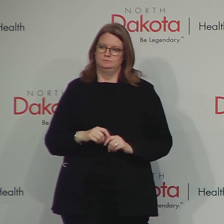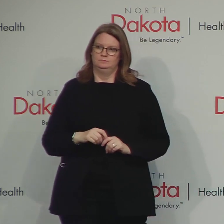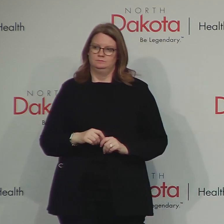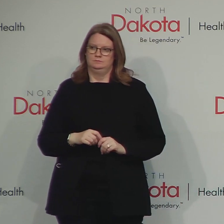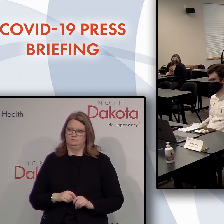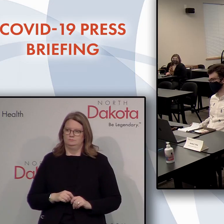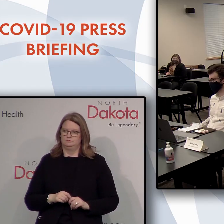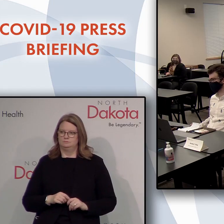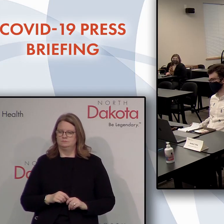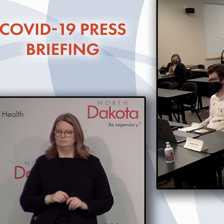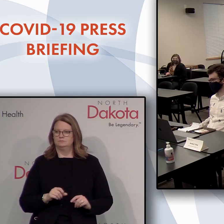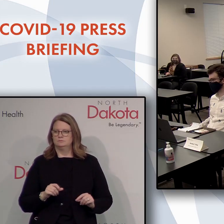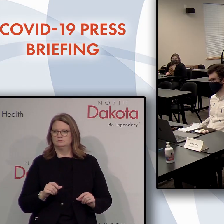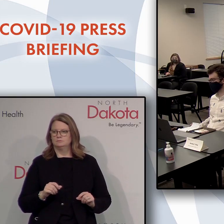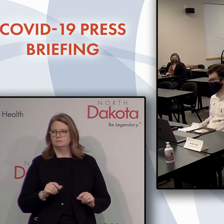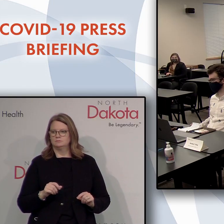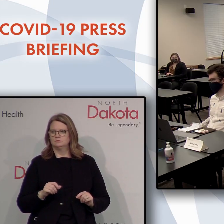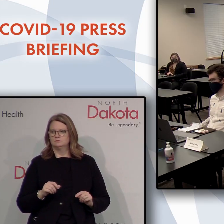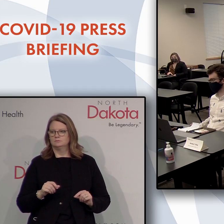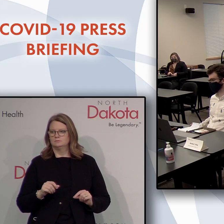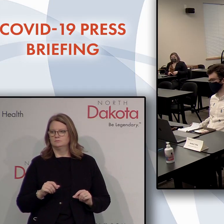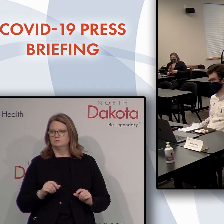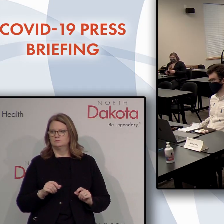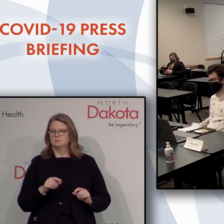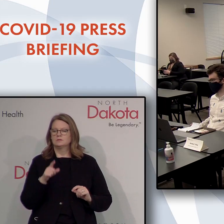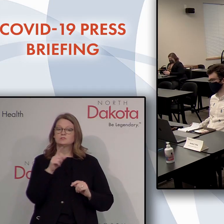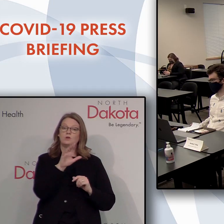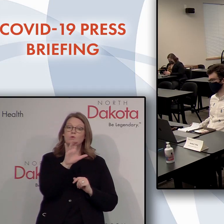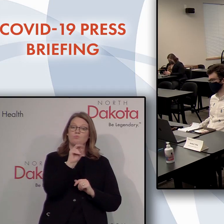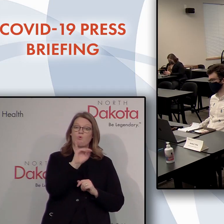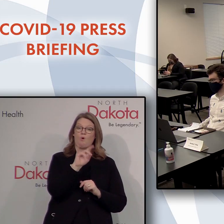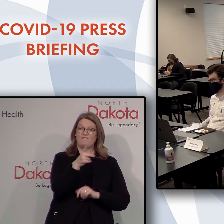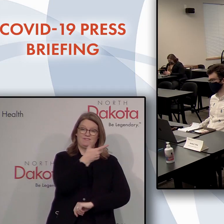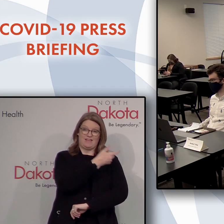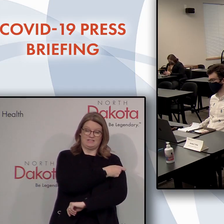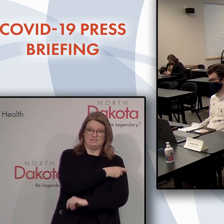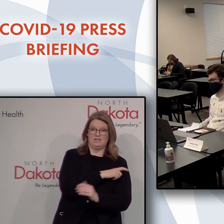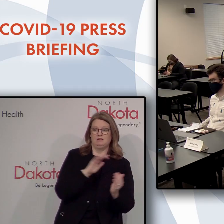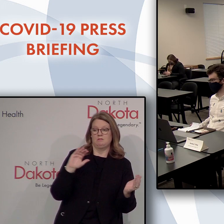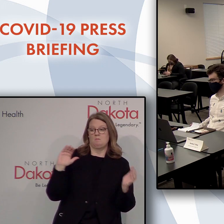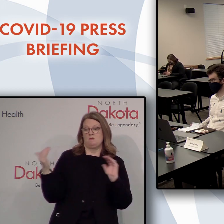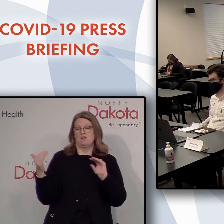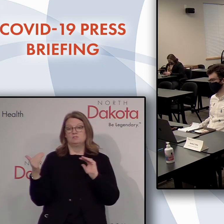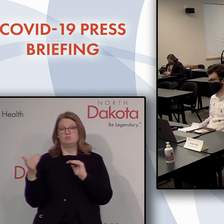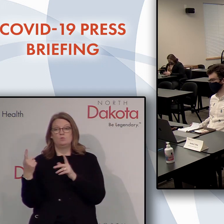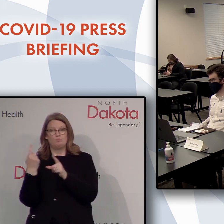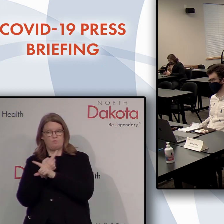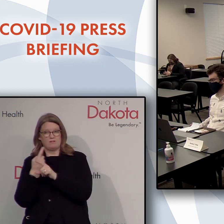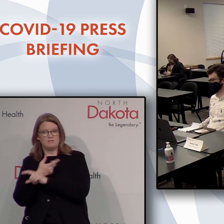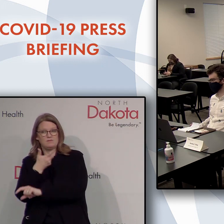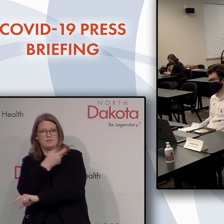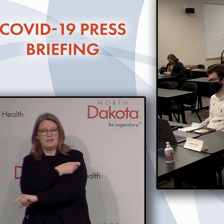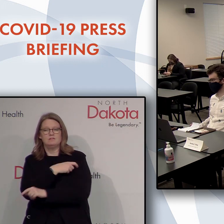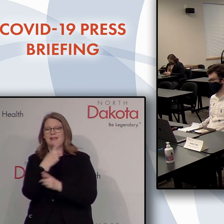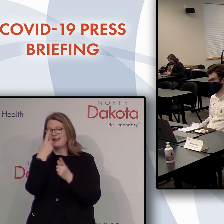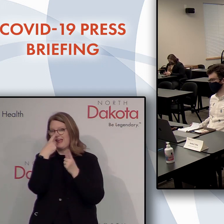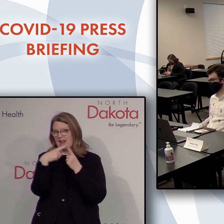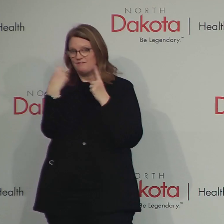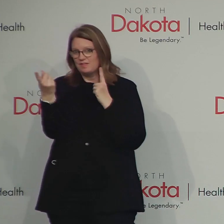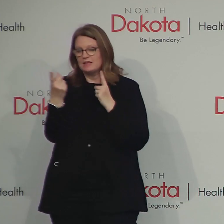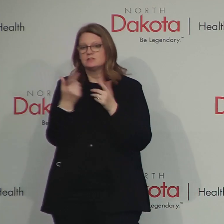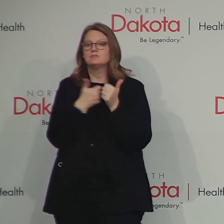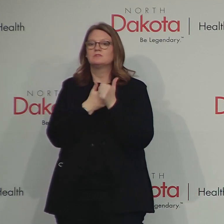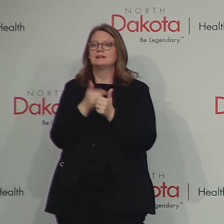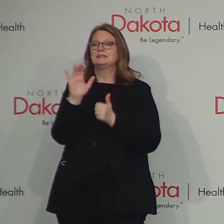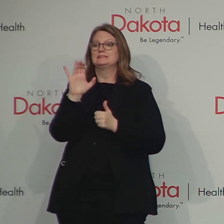of anaphylactic reaction in COVID vaccine to other vaccines? Yeah, so the rate of anaphylaxis, according to